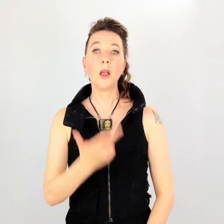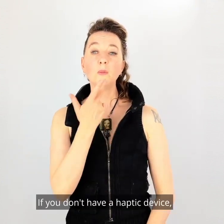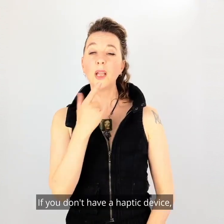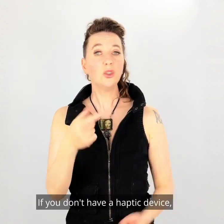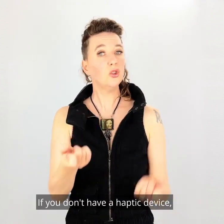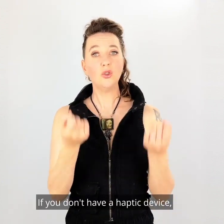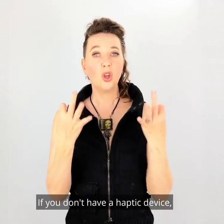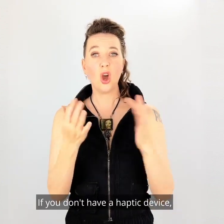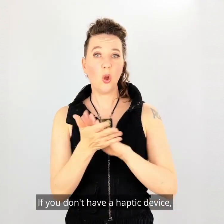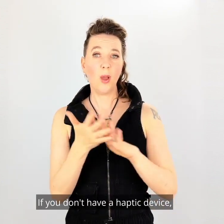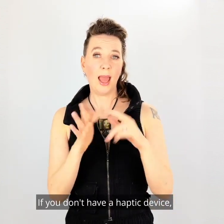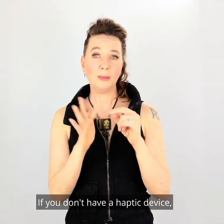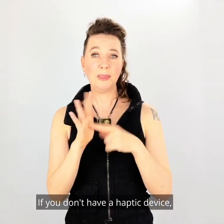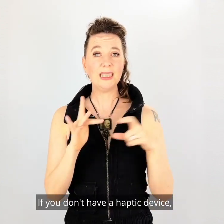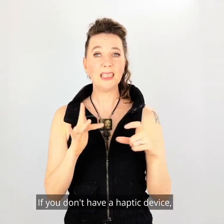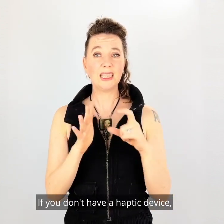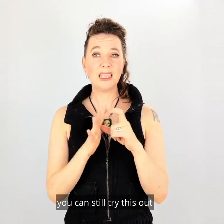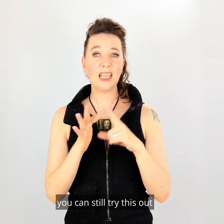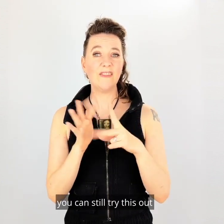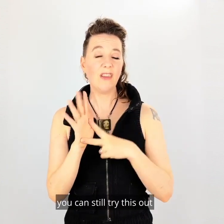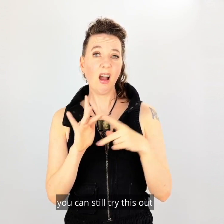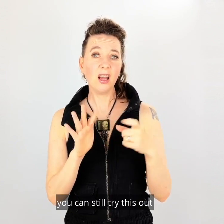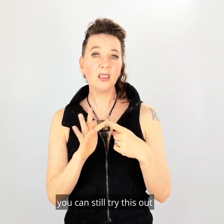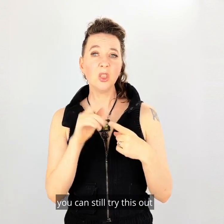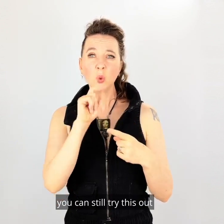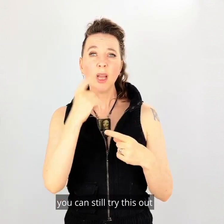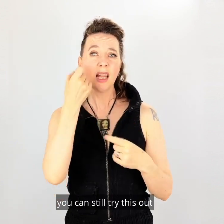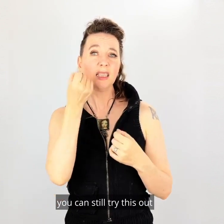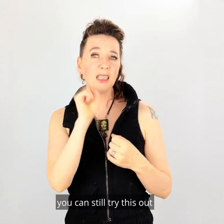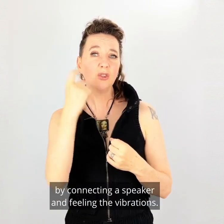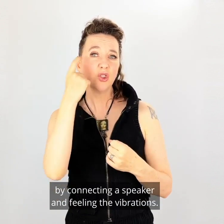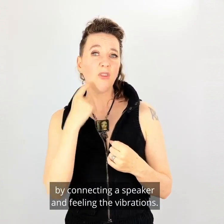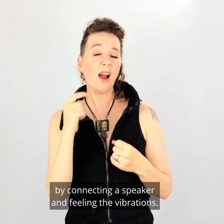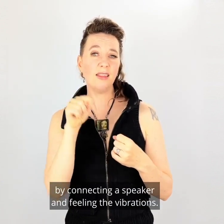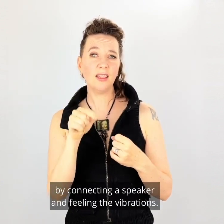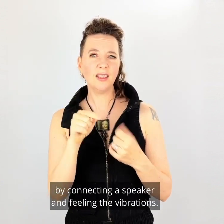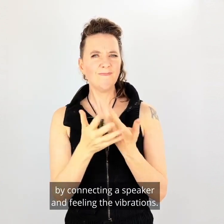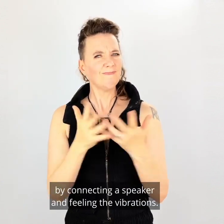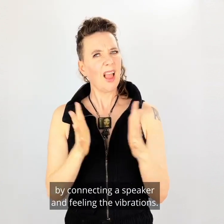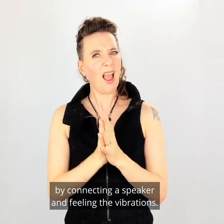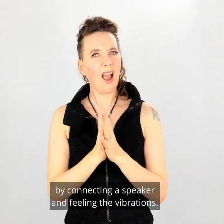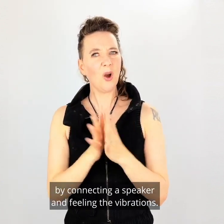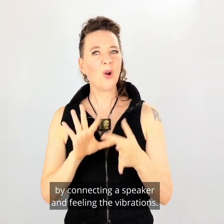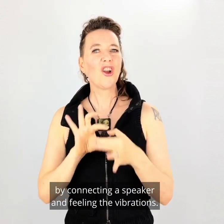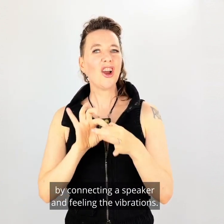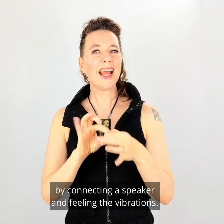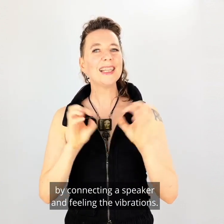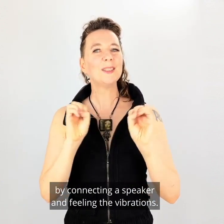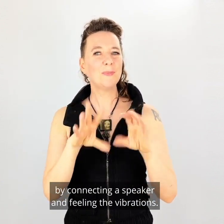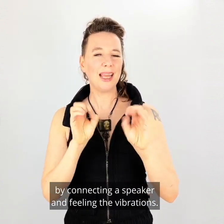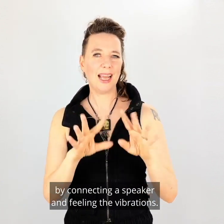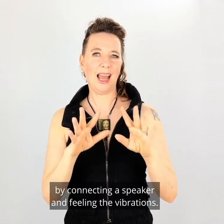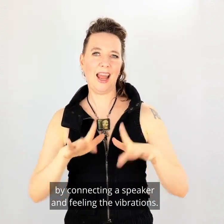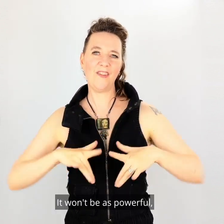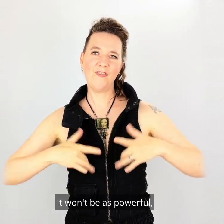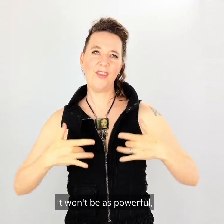If you don't have a haptic device, you can still try this out by connecting a speaker and feeling the vibrations. It won't be